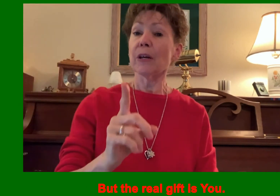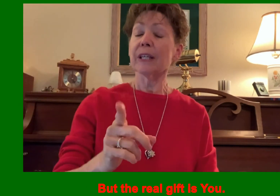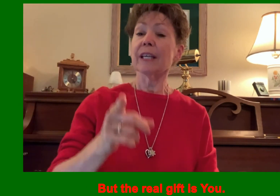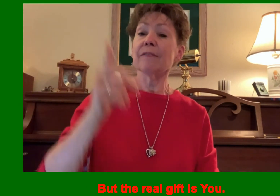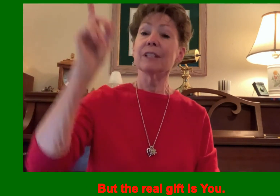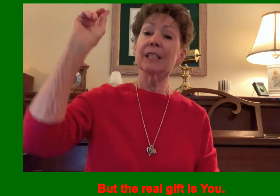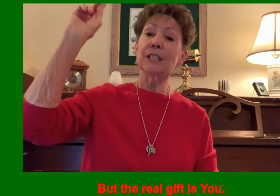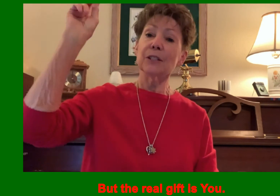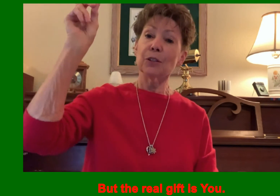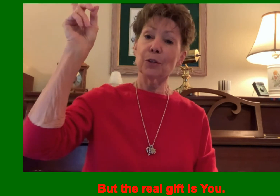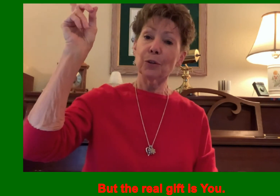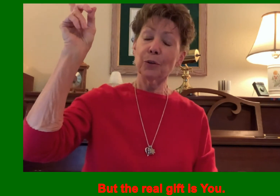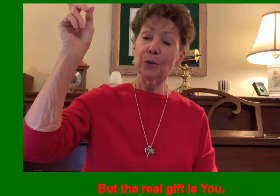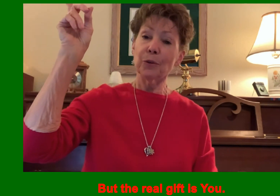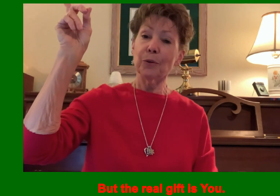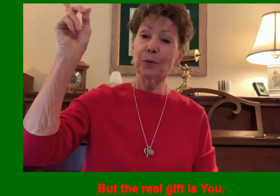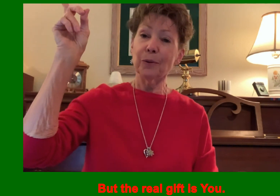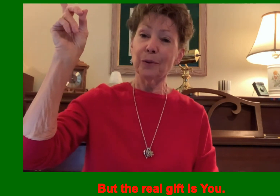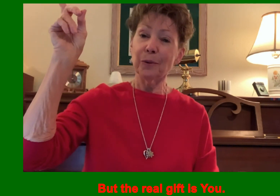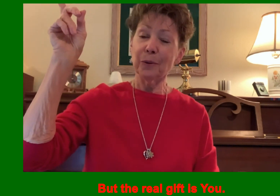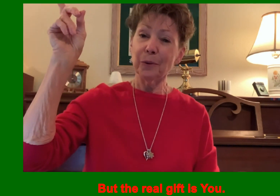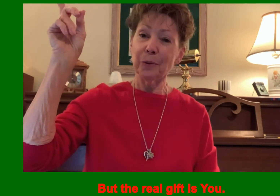real gift is you.